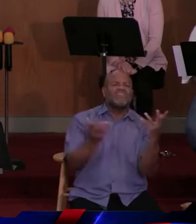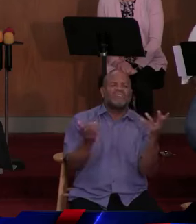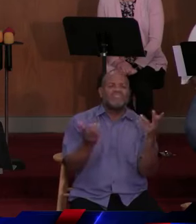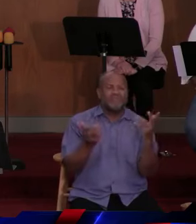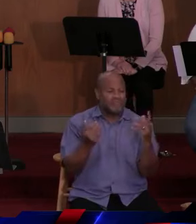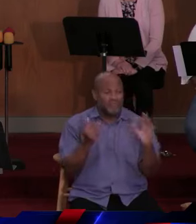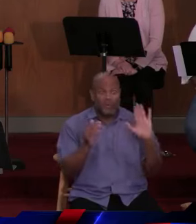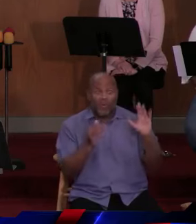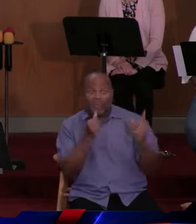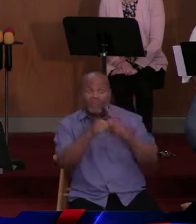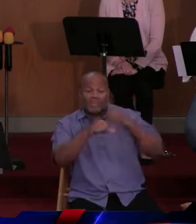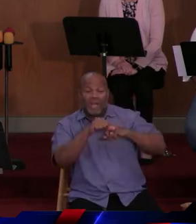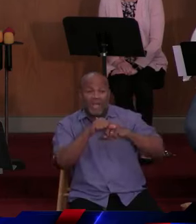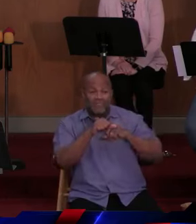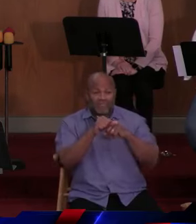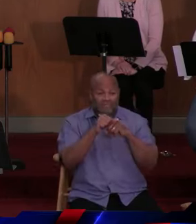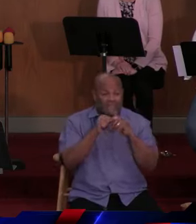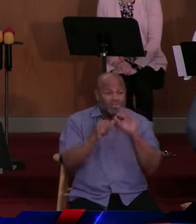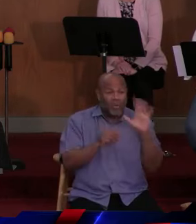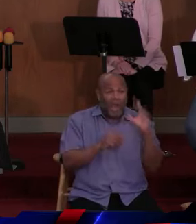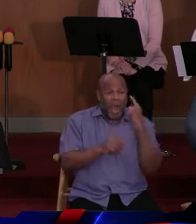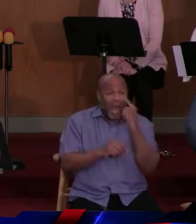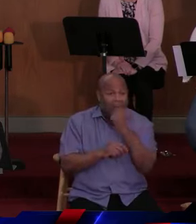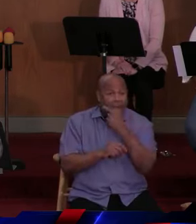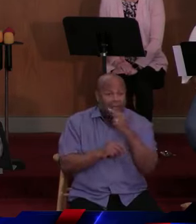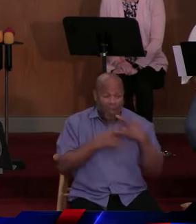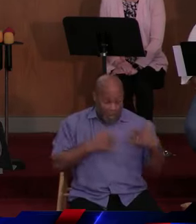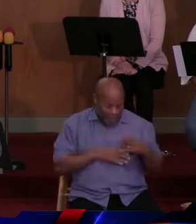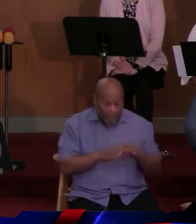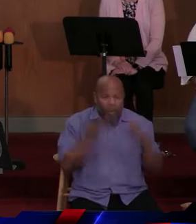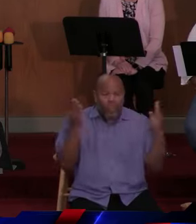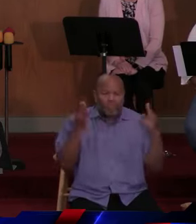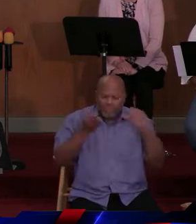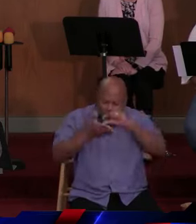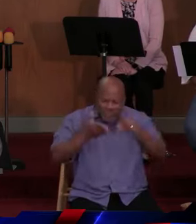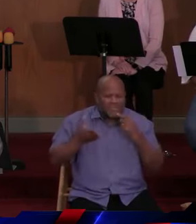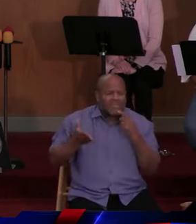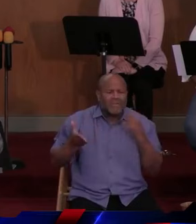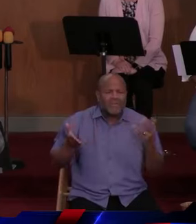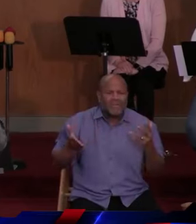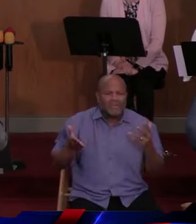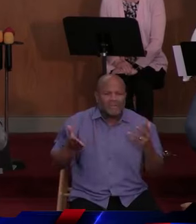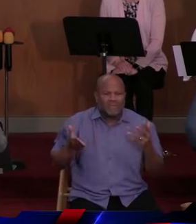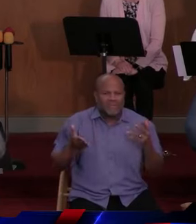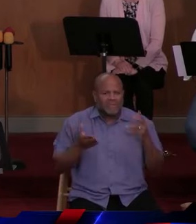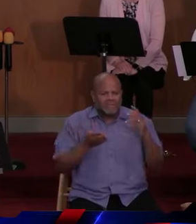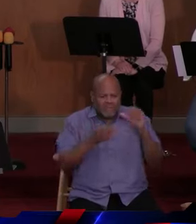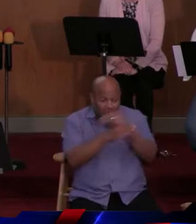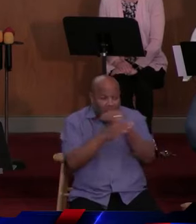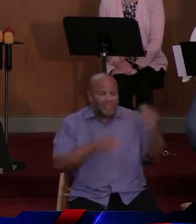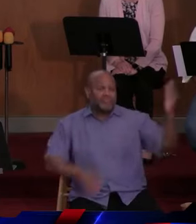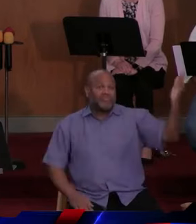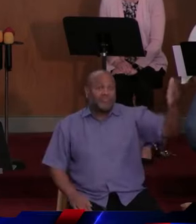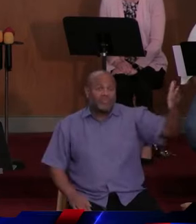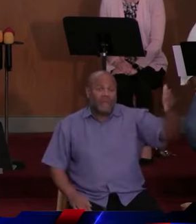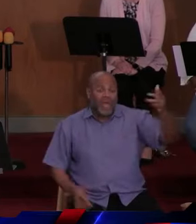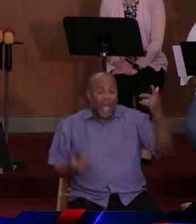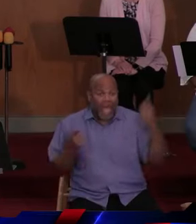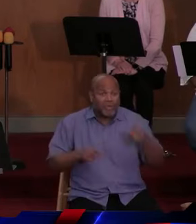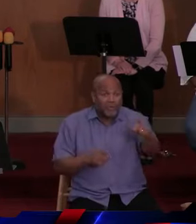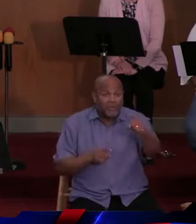God has opened your eyes, your heart. Scripture says, if you The gospel has been preached. If you believe it and receive